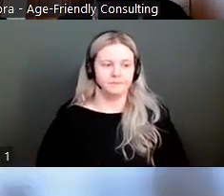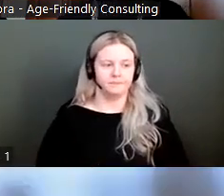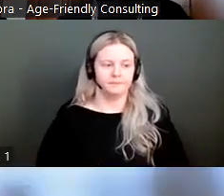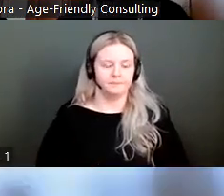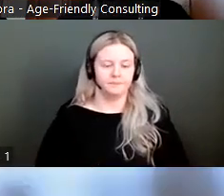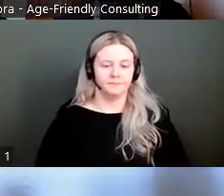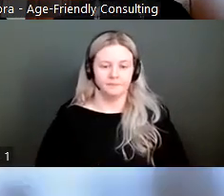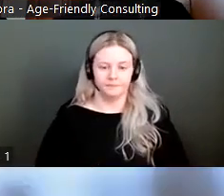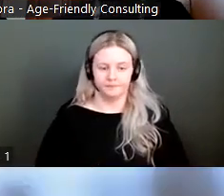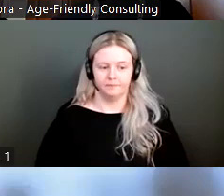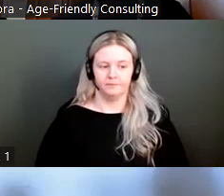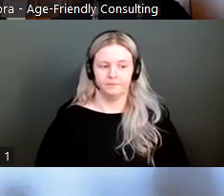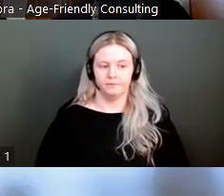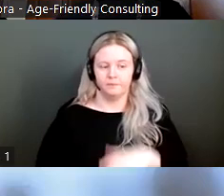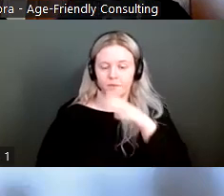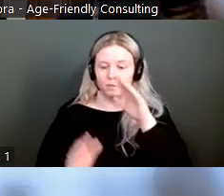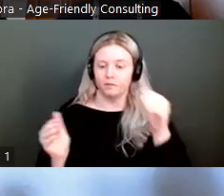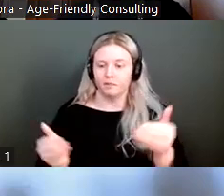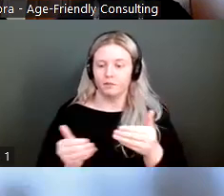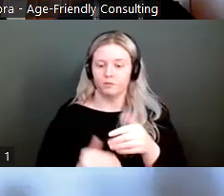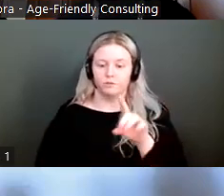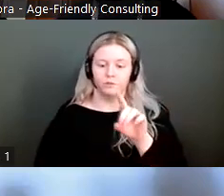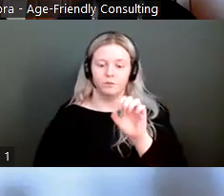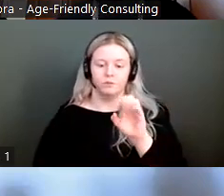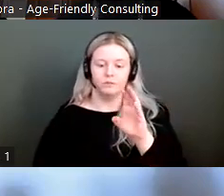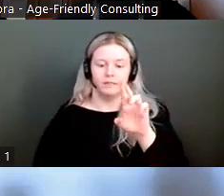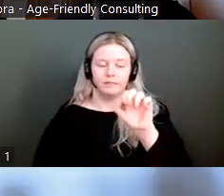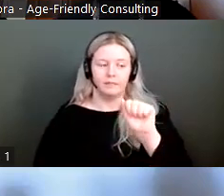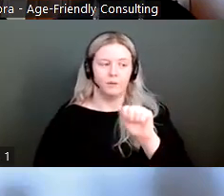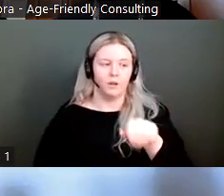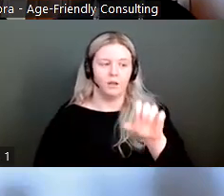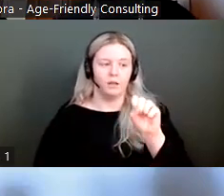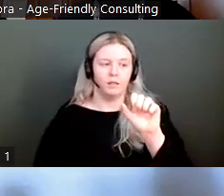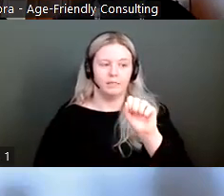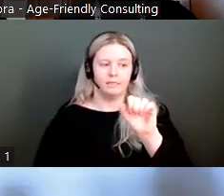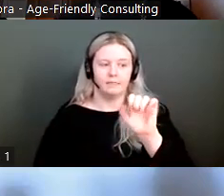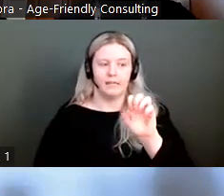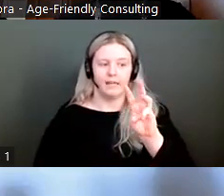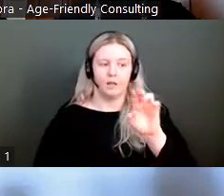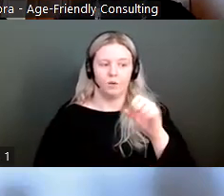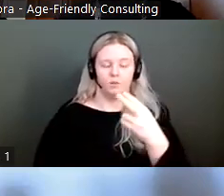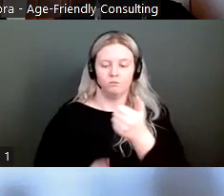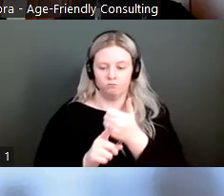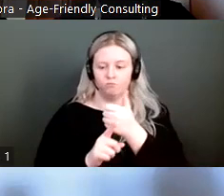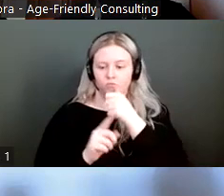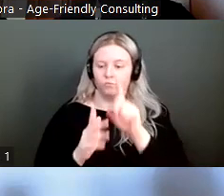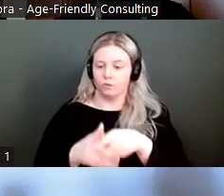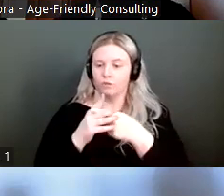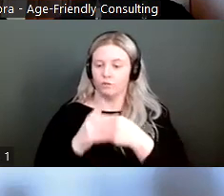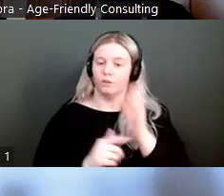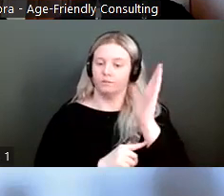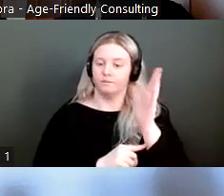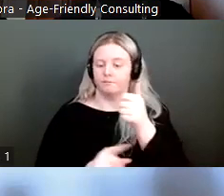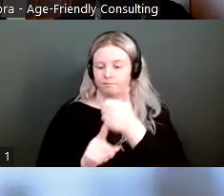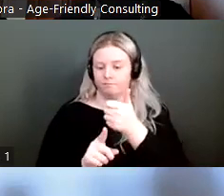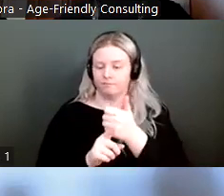I'd now like to introduce Debra Sayewich, who will open our conference. Debra has lived experience of 30